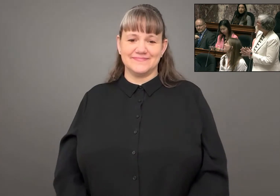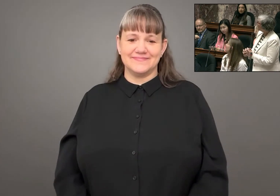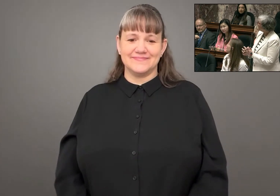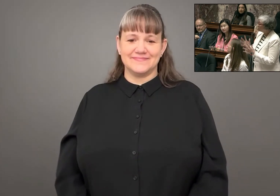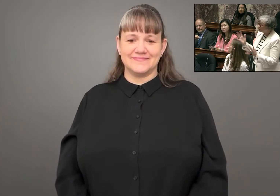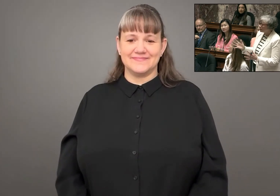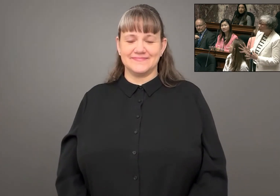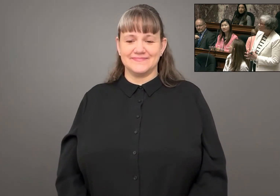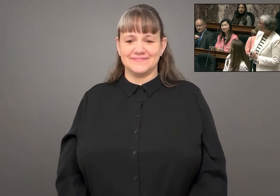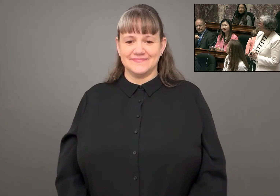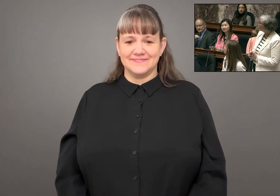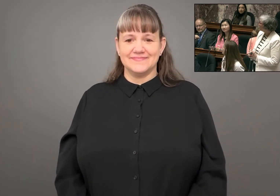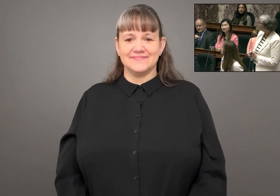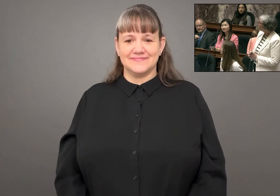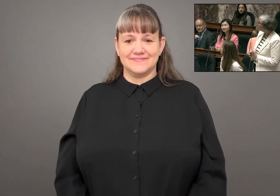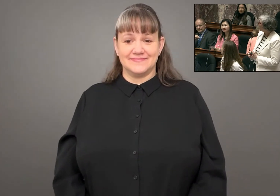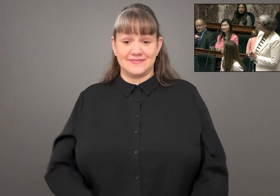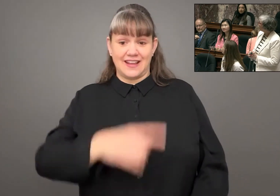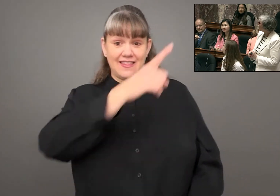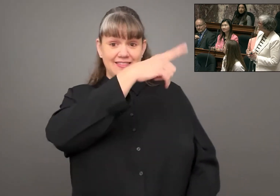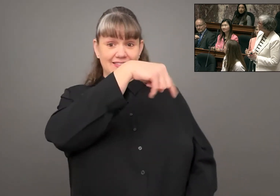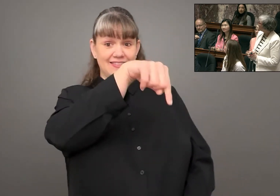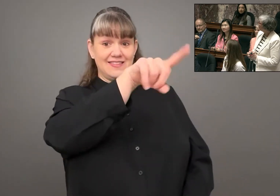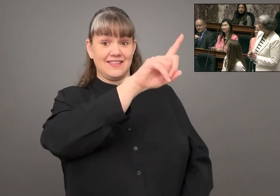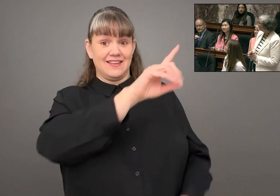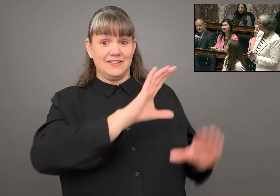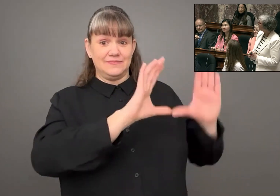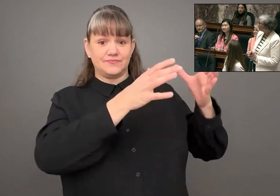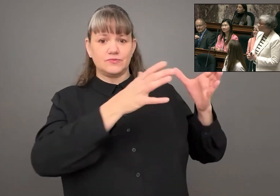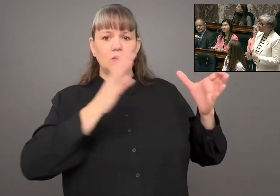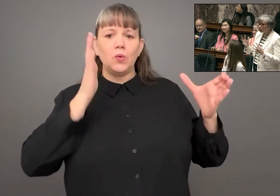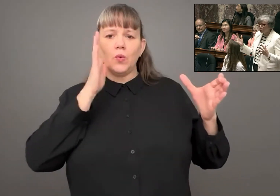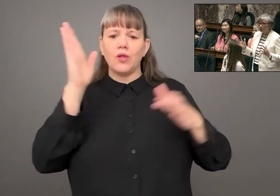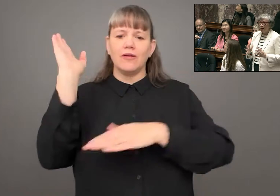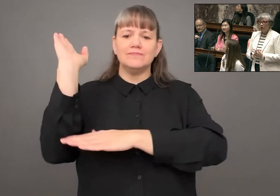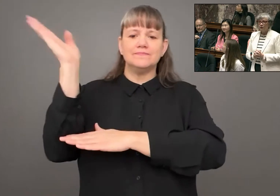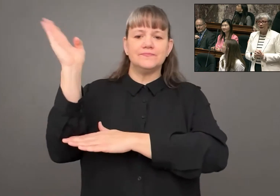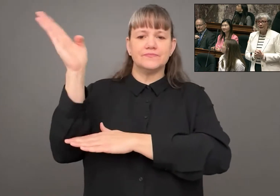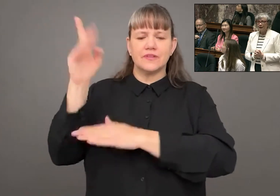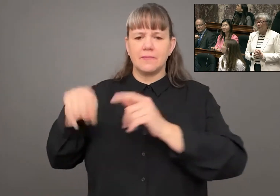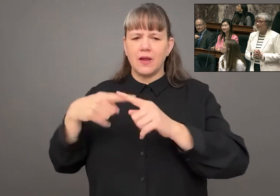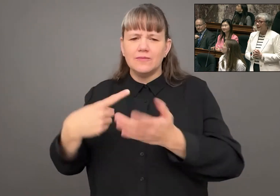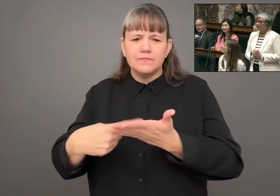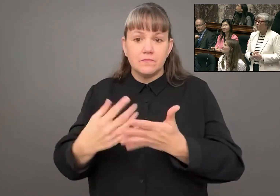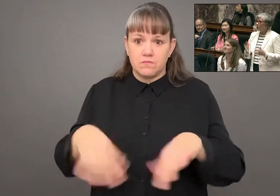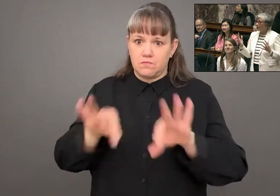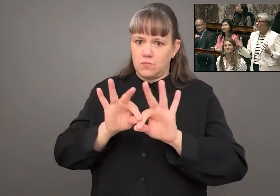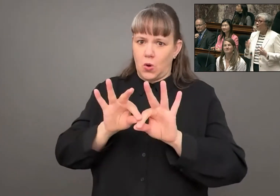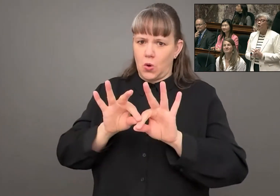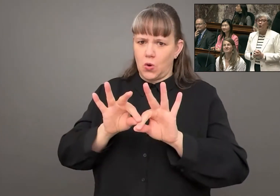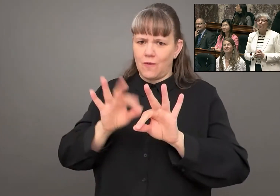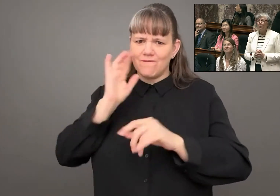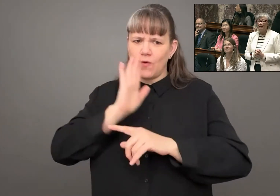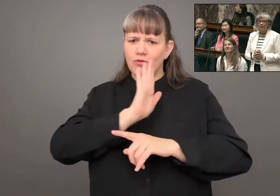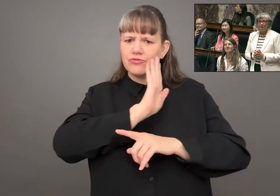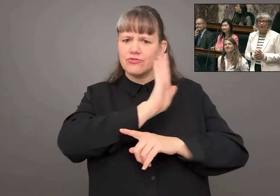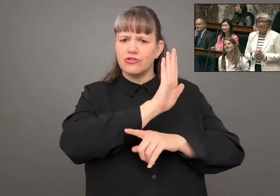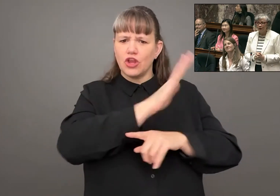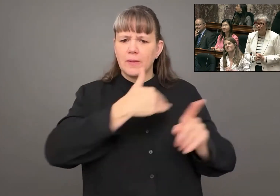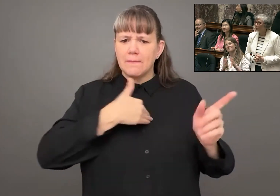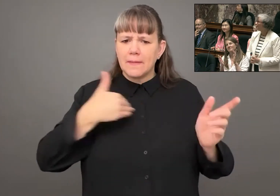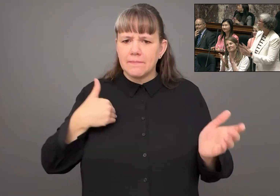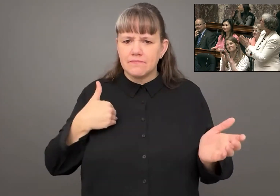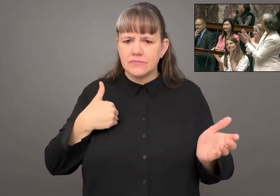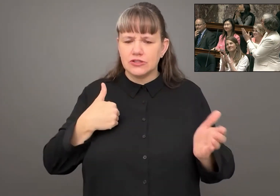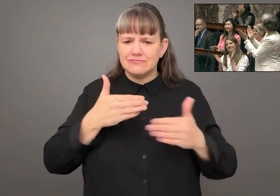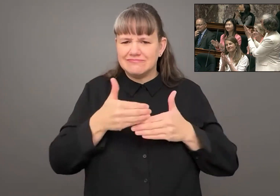They will be talking about the important issues and work that their members do over the next couple of days. Would the House please join me in making them feel